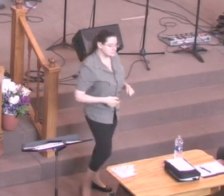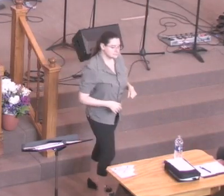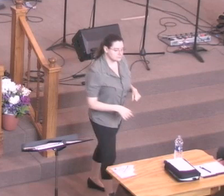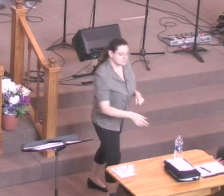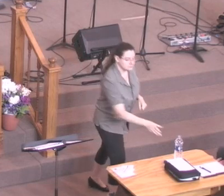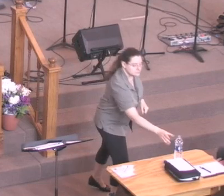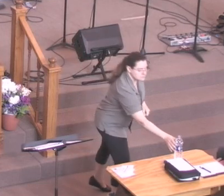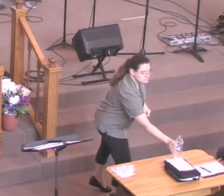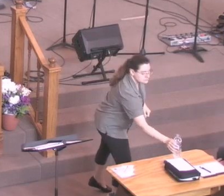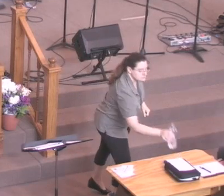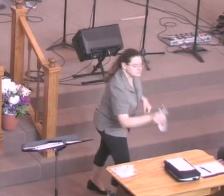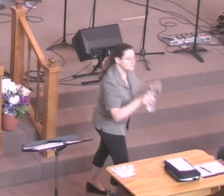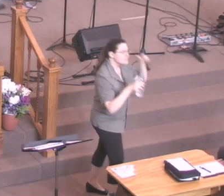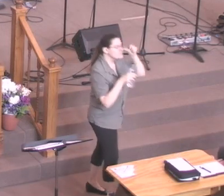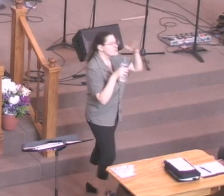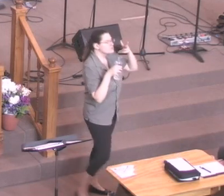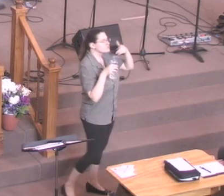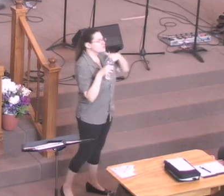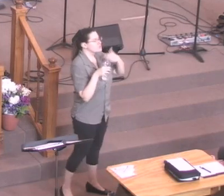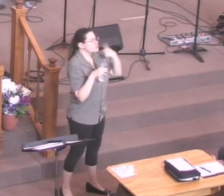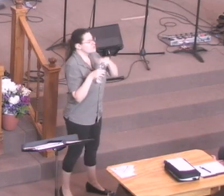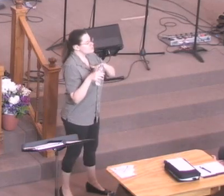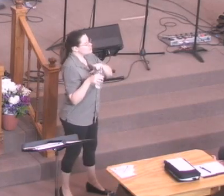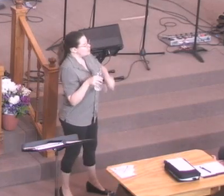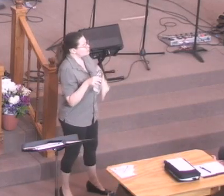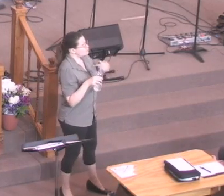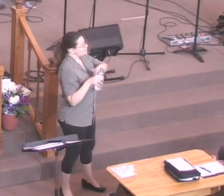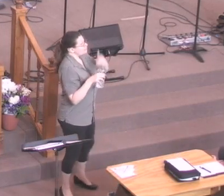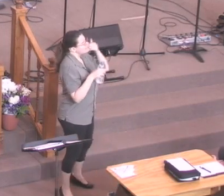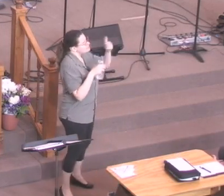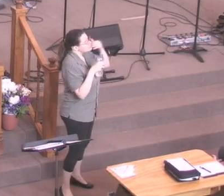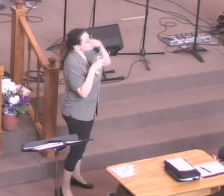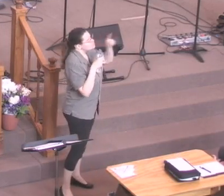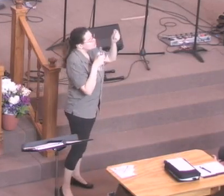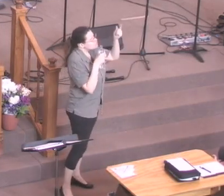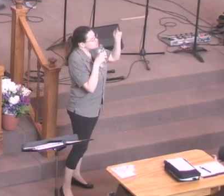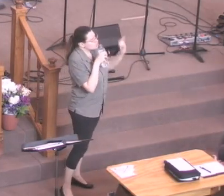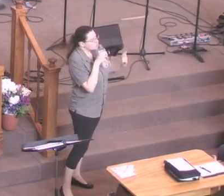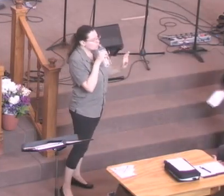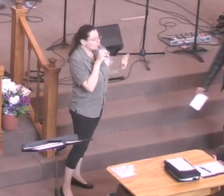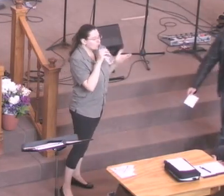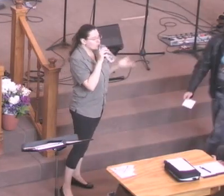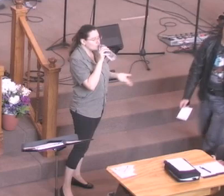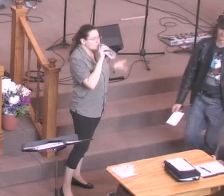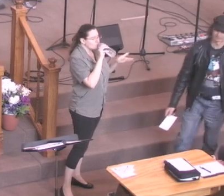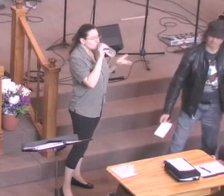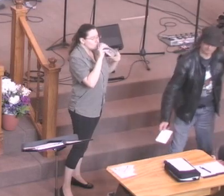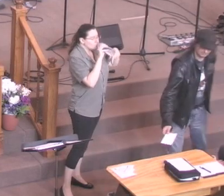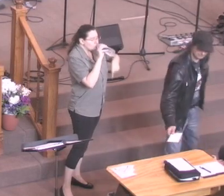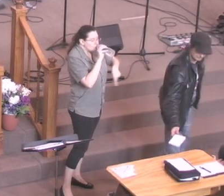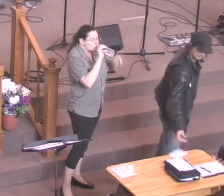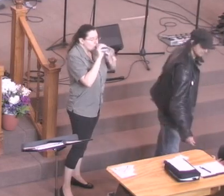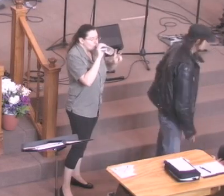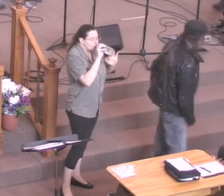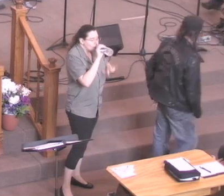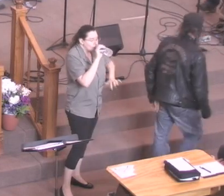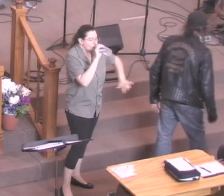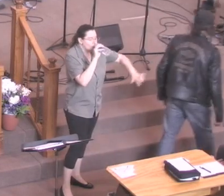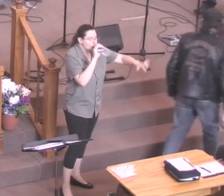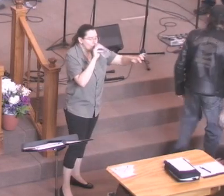Woo! Father God, Lord, we just thank you truly for what you're doing in this body.